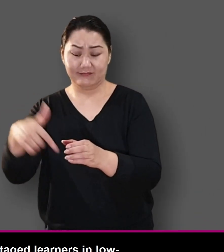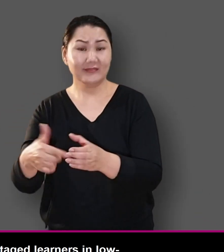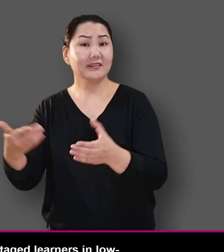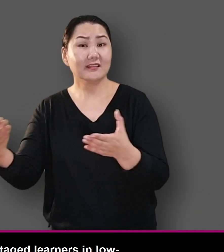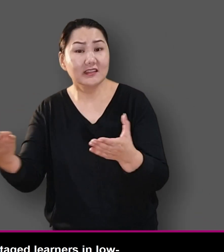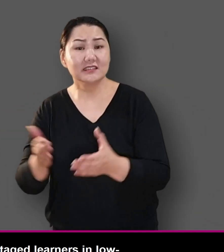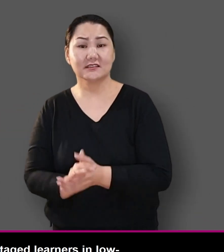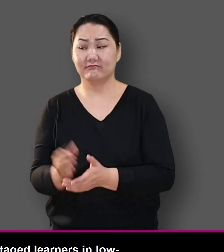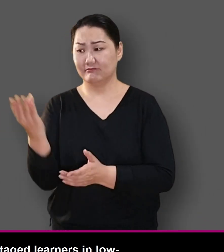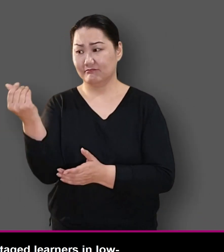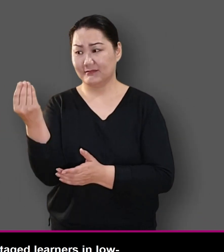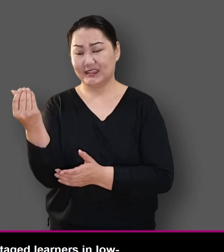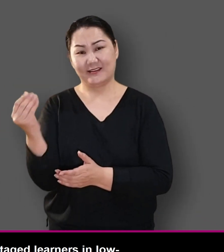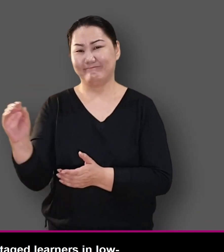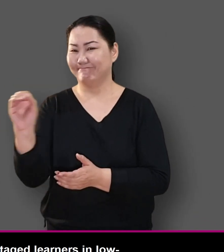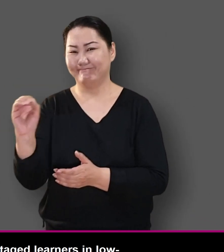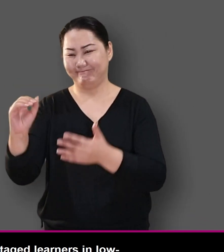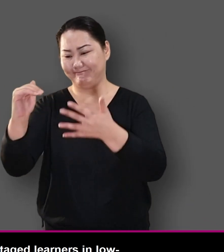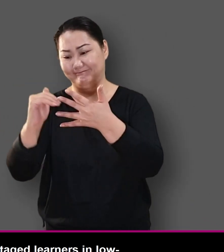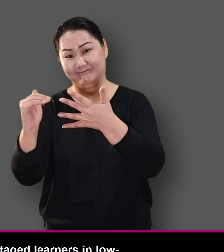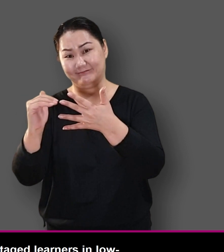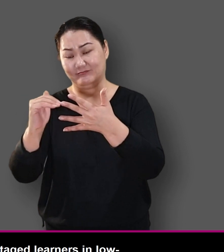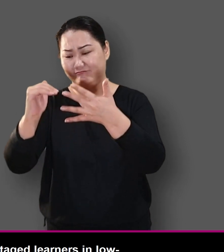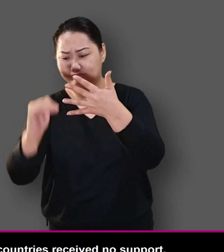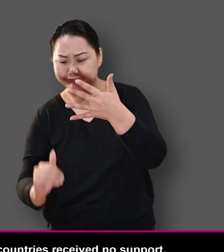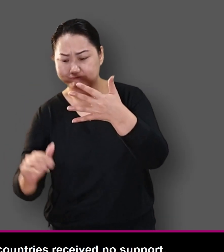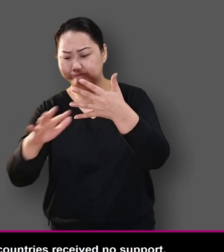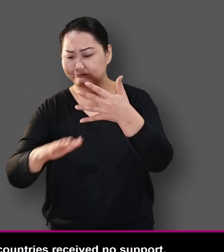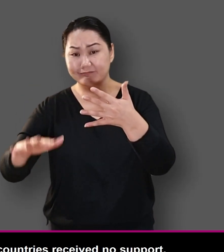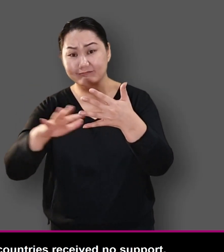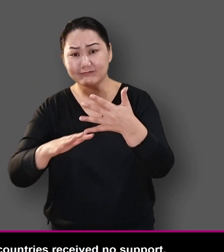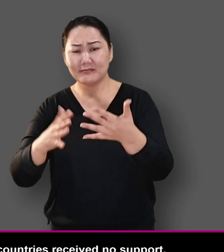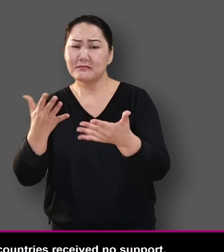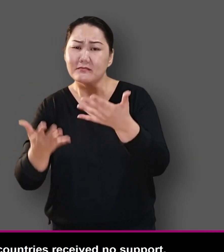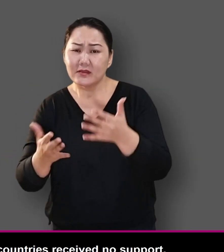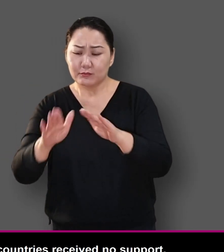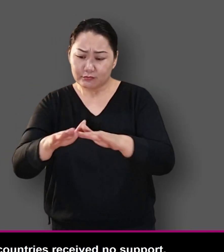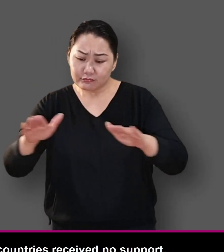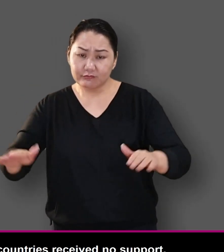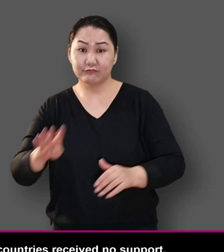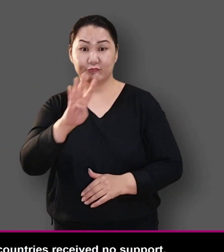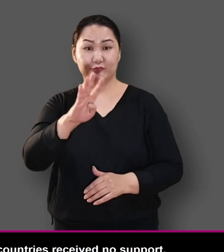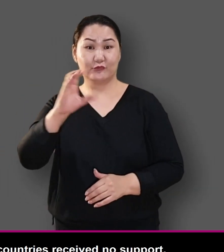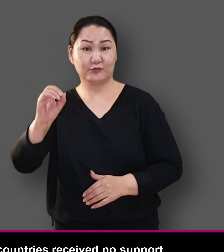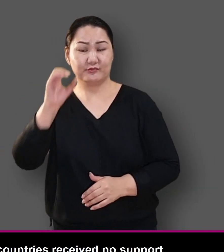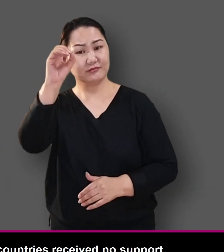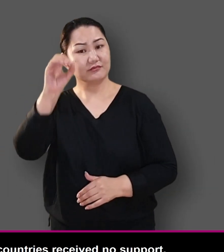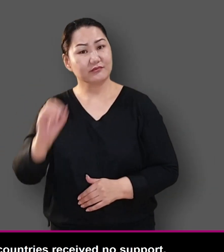% of disadvantaged learners in low or lower middle income countries received no